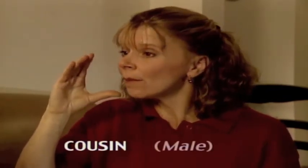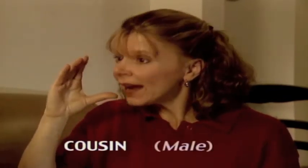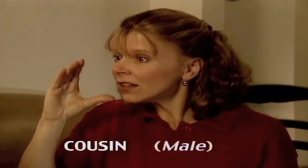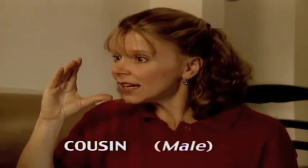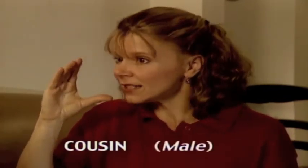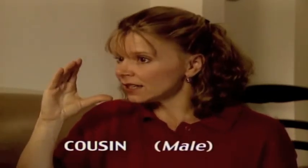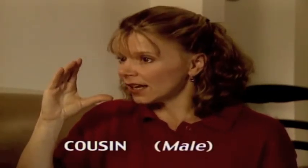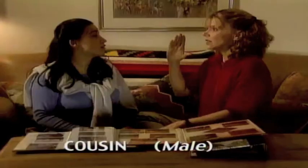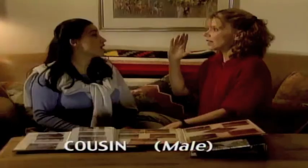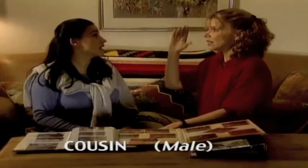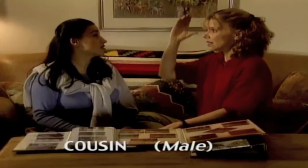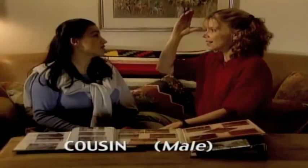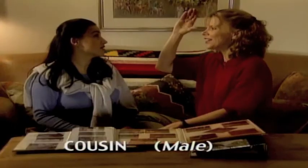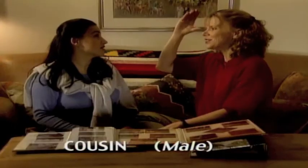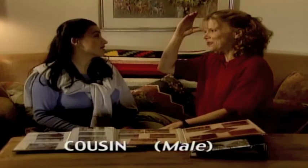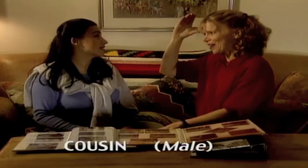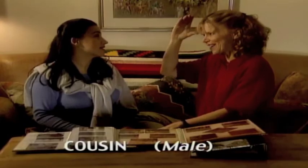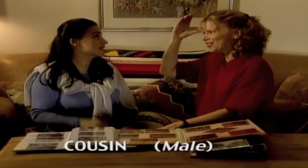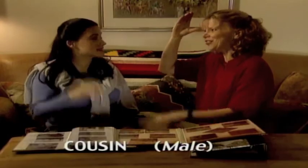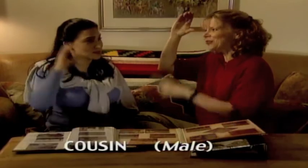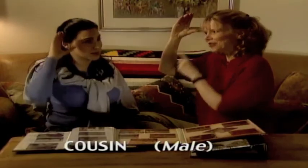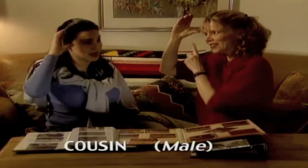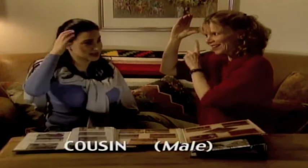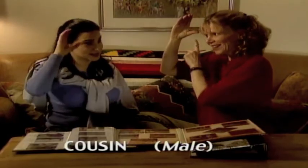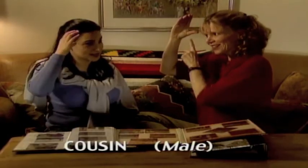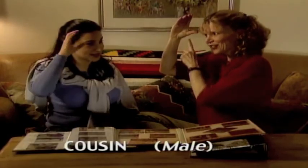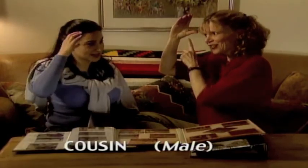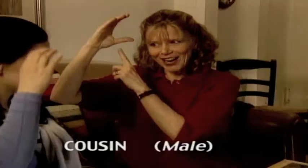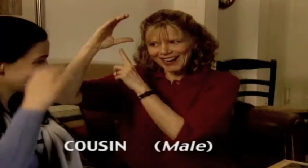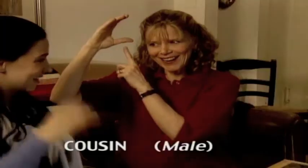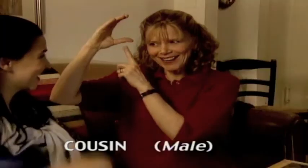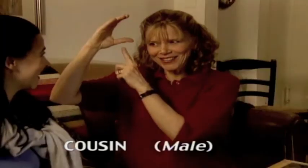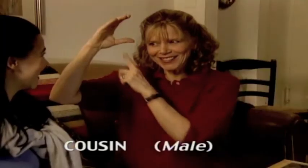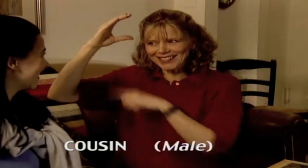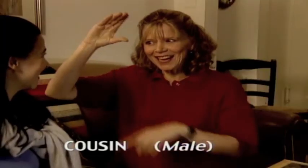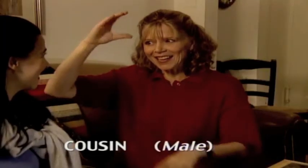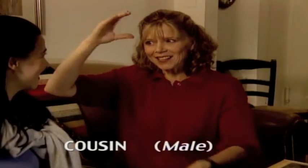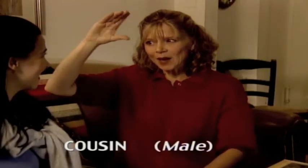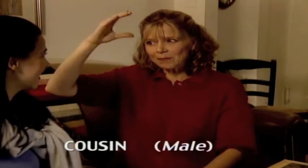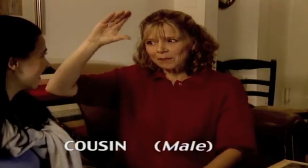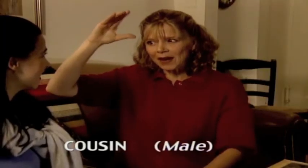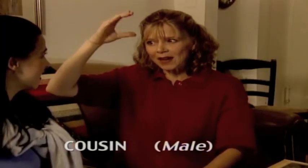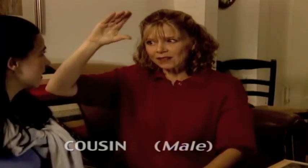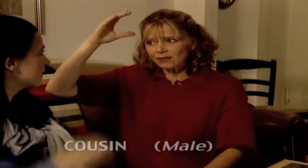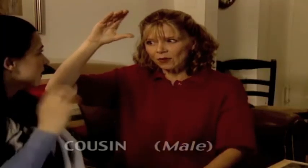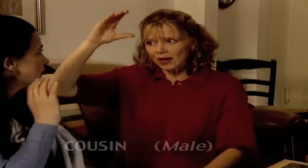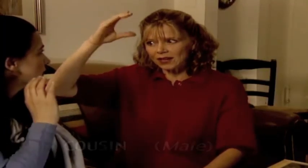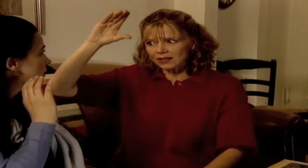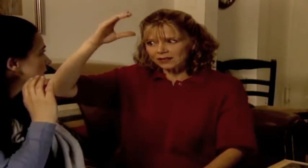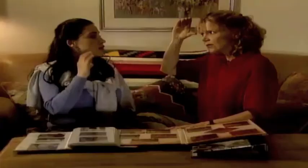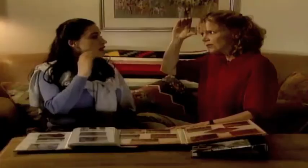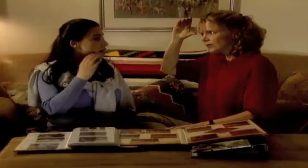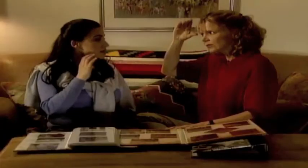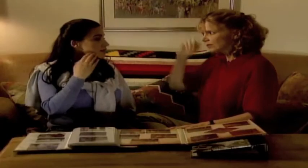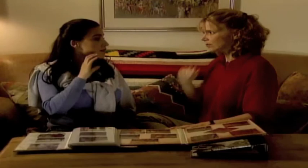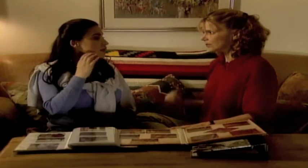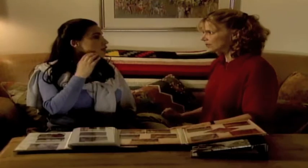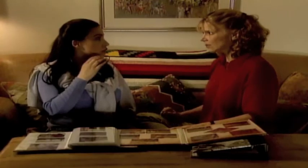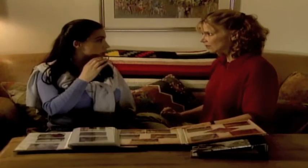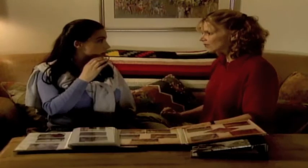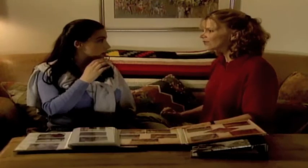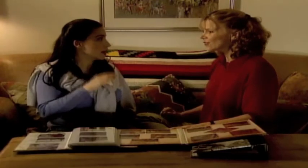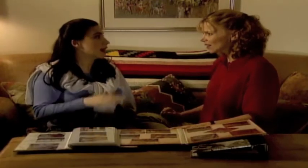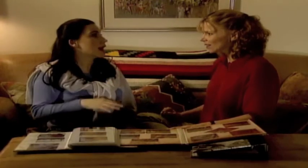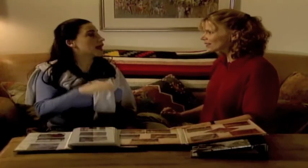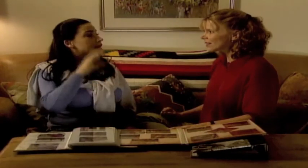talking about a male cousin, like Roger. cousin Roger, It's the you would best. shake your Okay. C hand up by the forehead. Okay. Cousin for